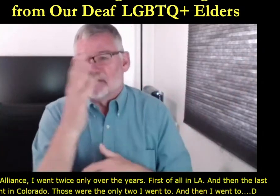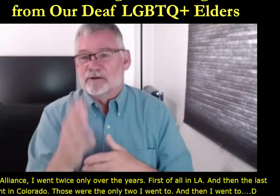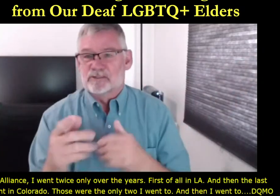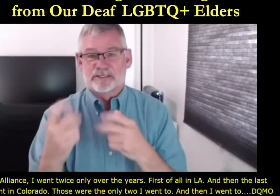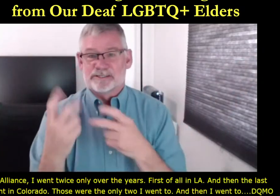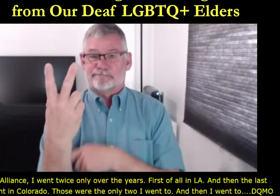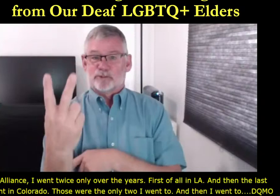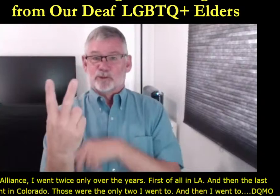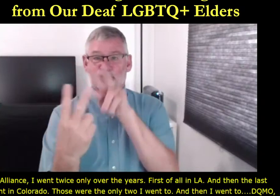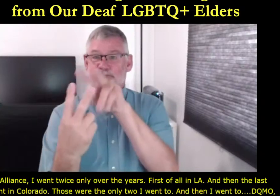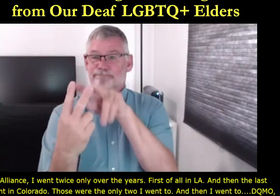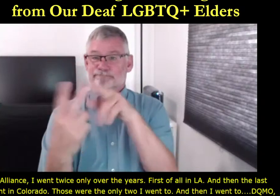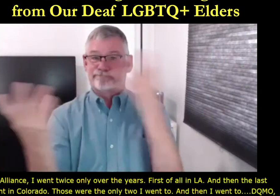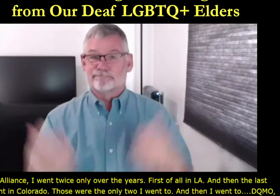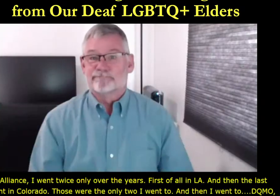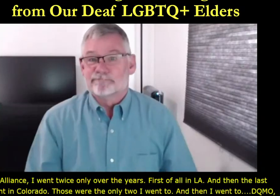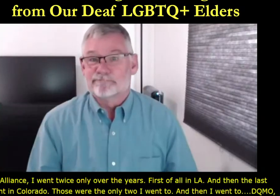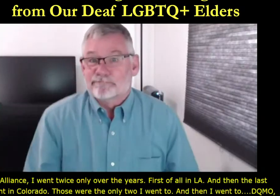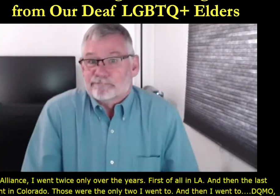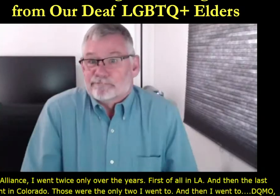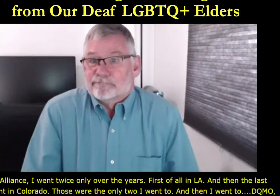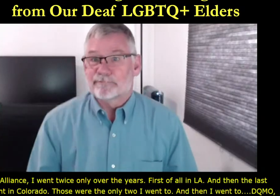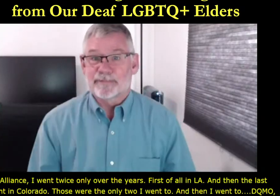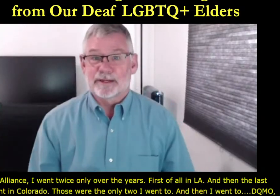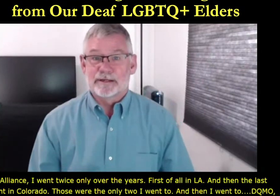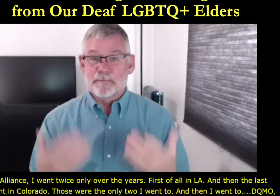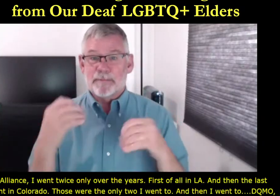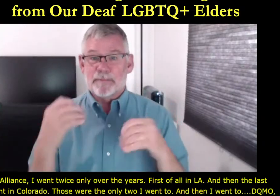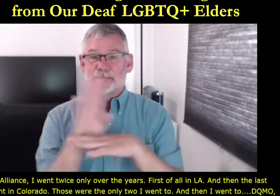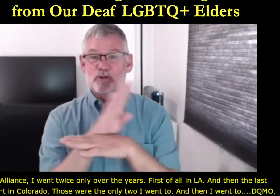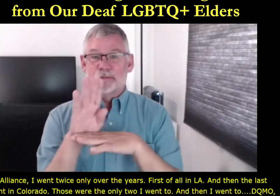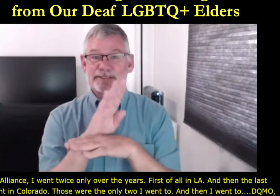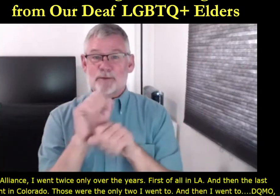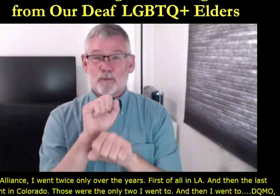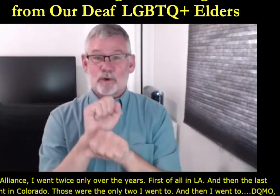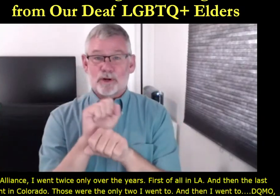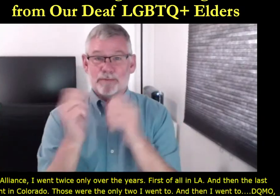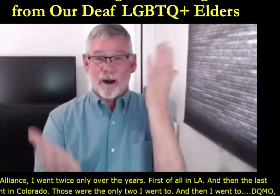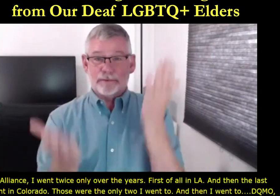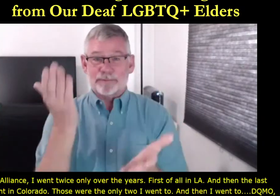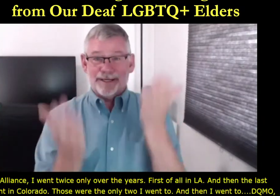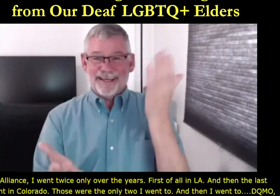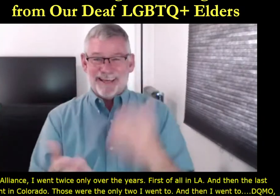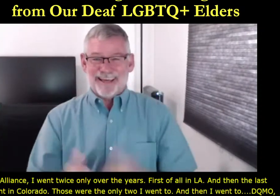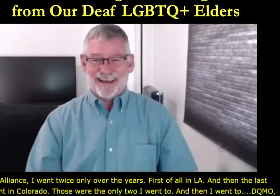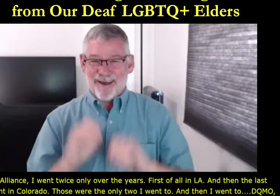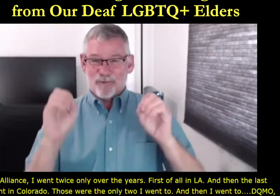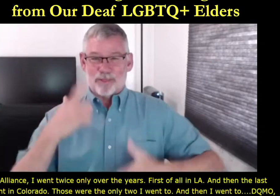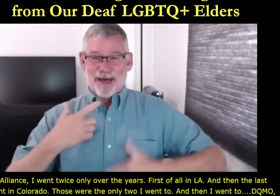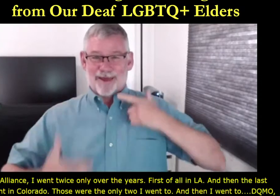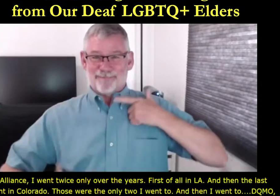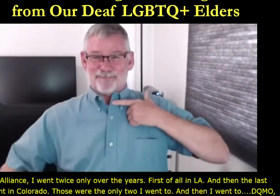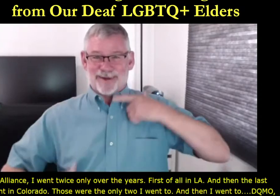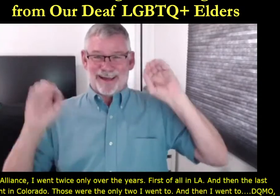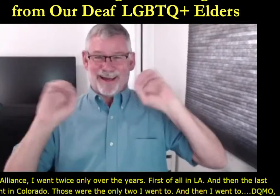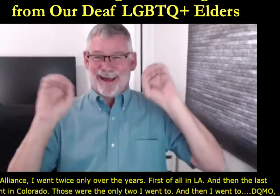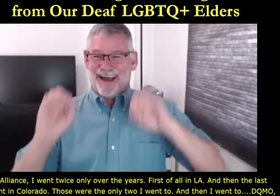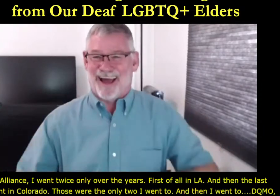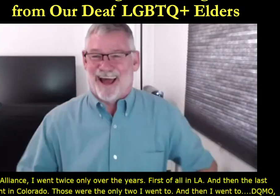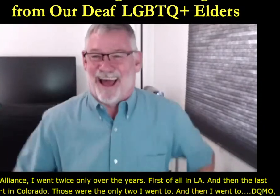participatory with that group just the two conferences i went to for rainbow alliance oh yeah i was probably busy with work i